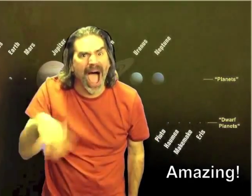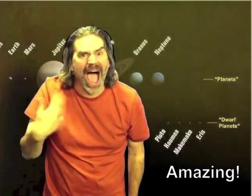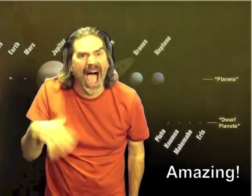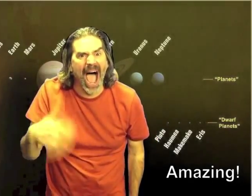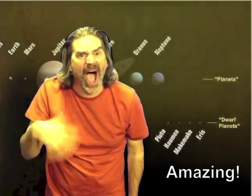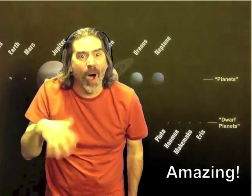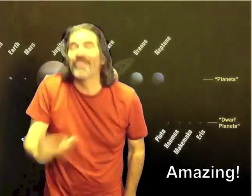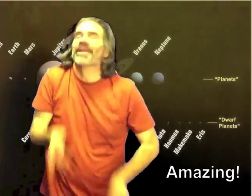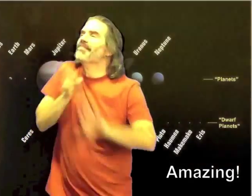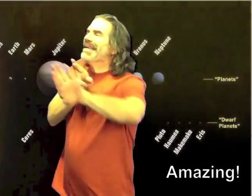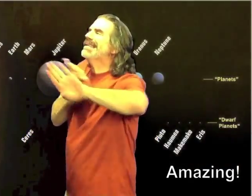Amazing.